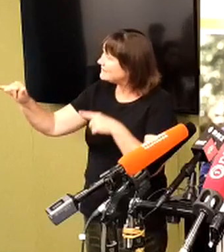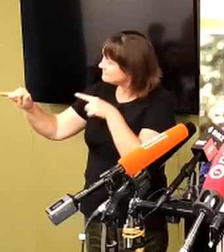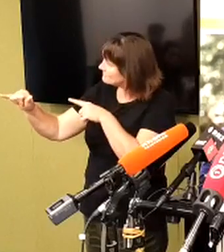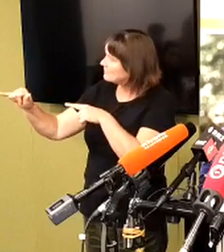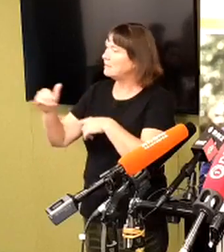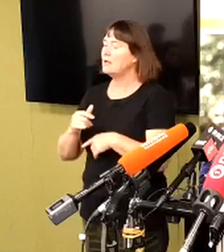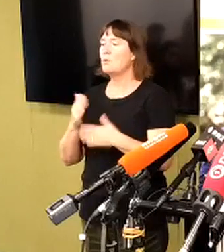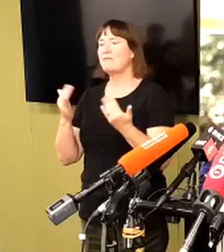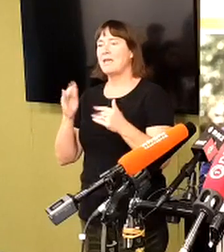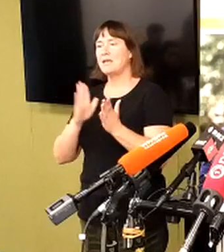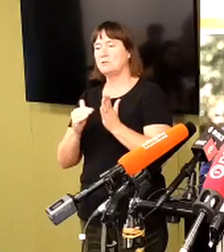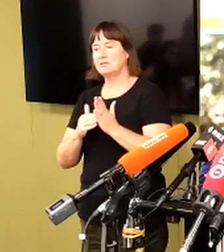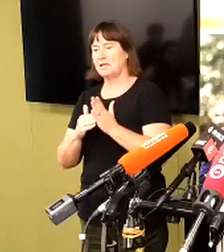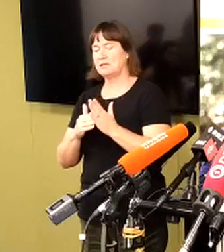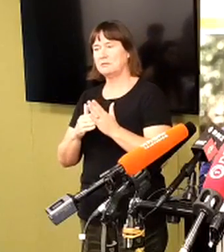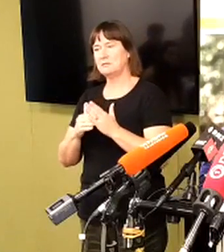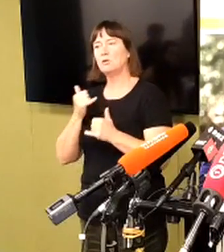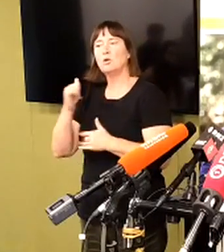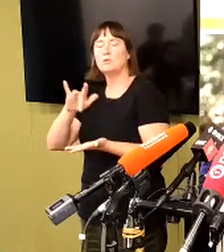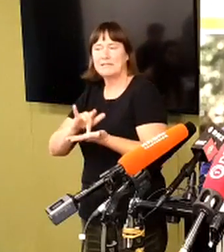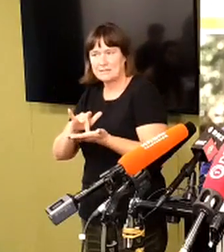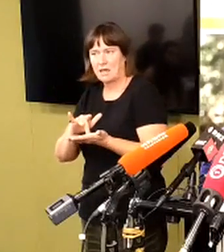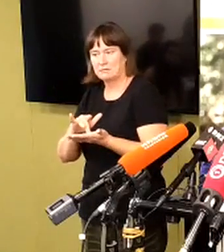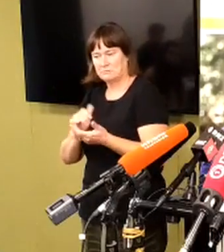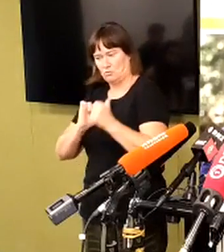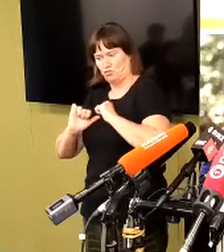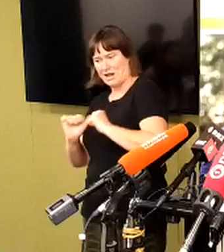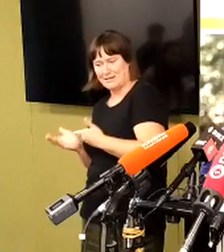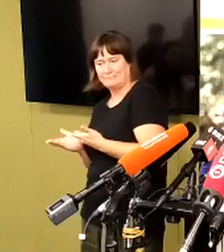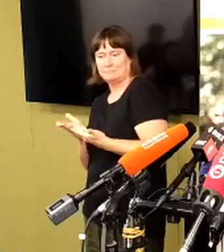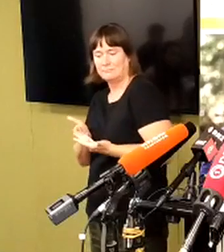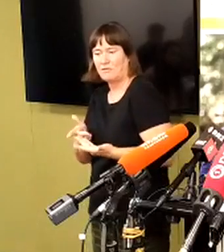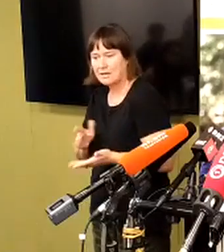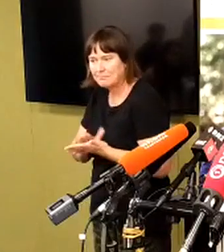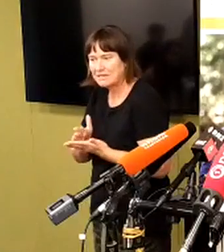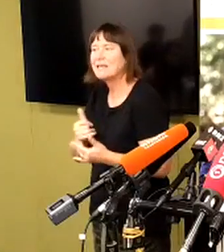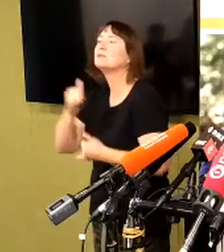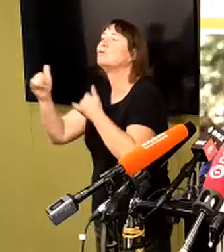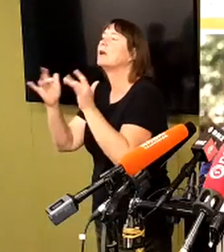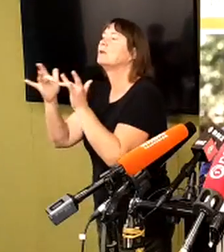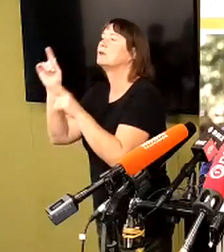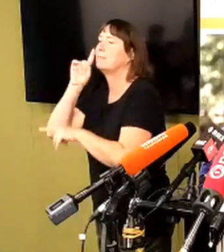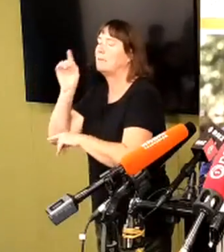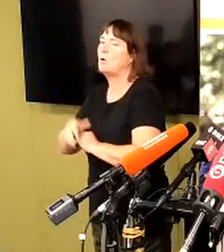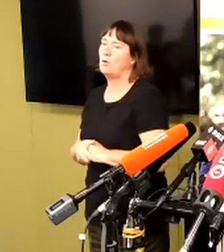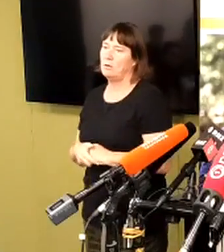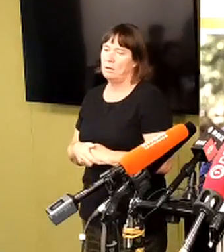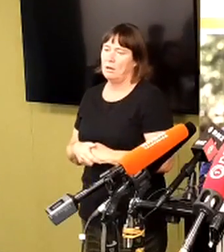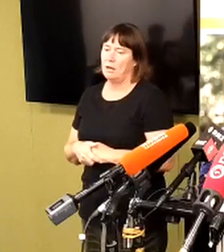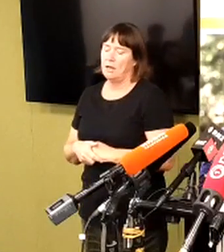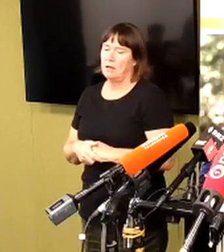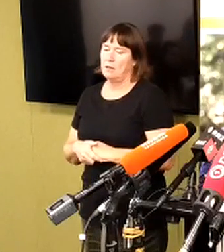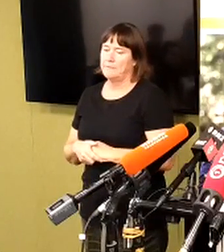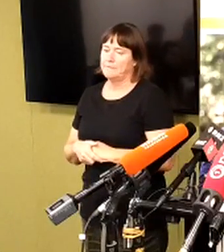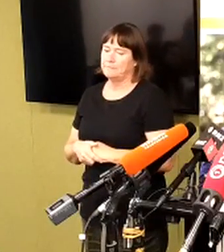call centre, with some oversight and training from Healthline staff, has done those outbound calls. I can say that it's very unusual for